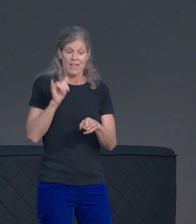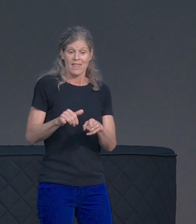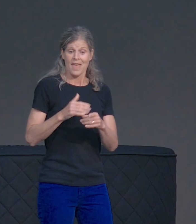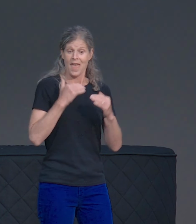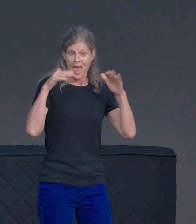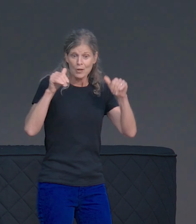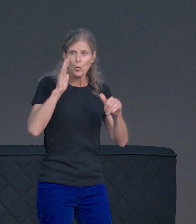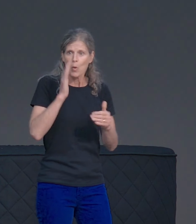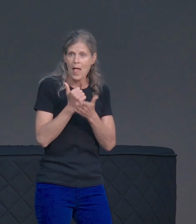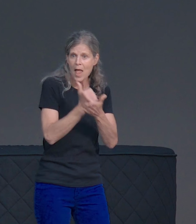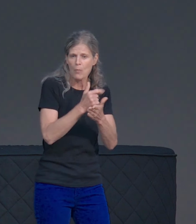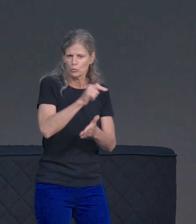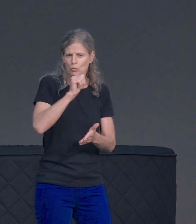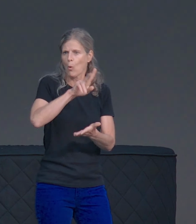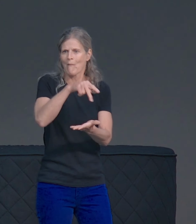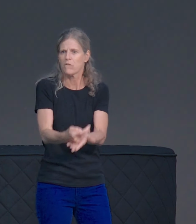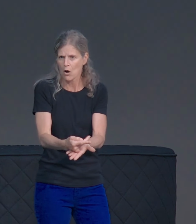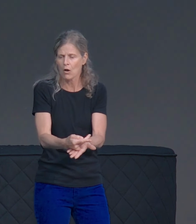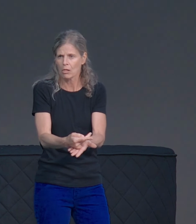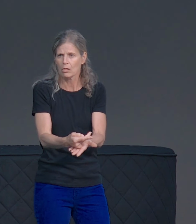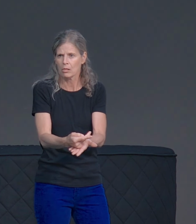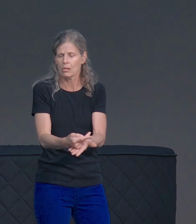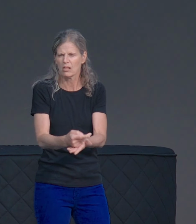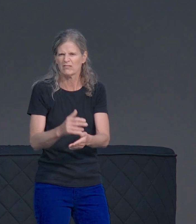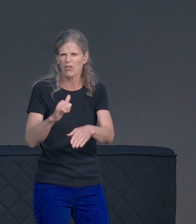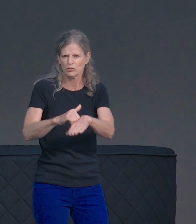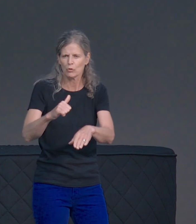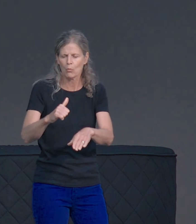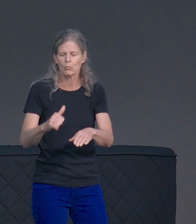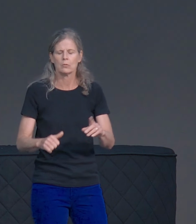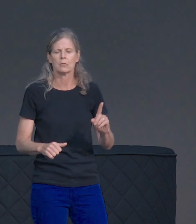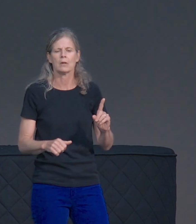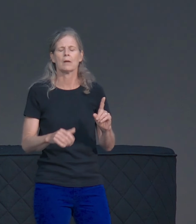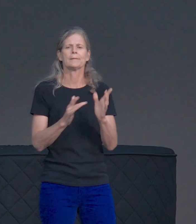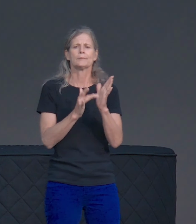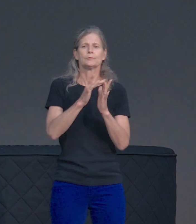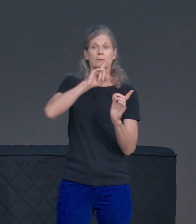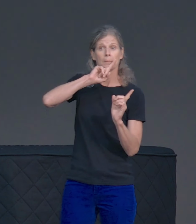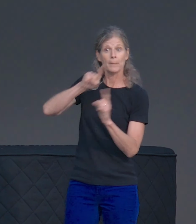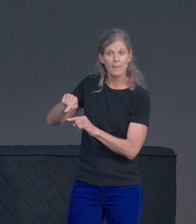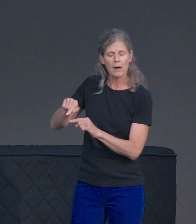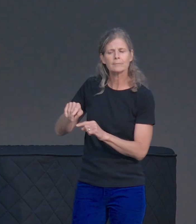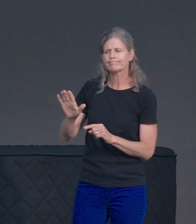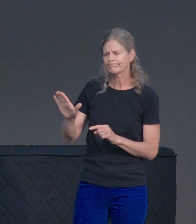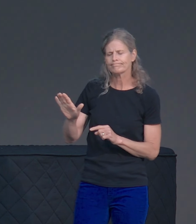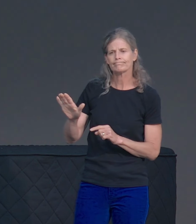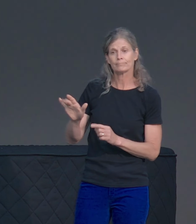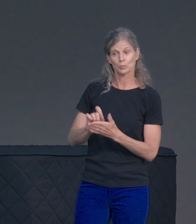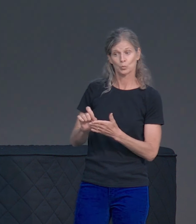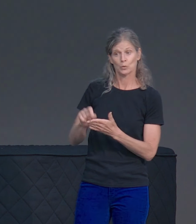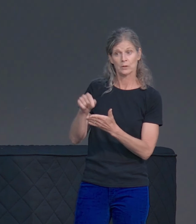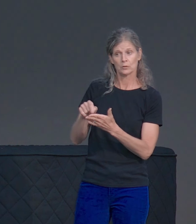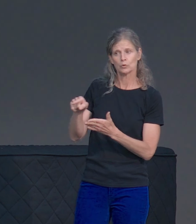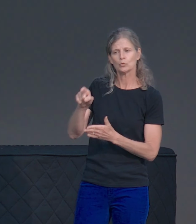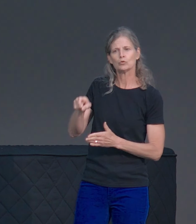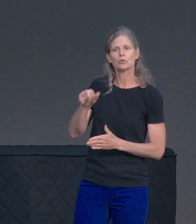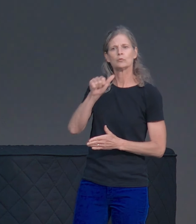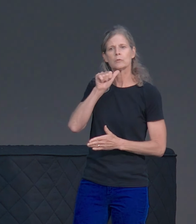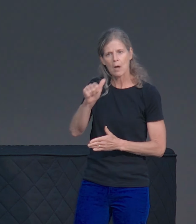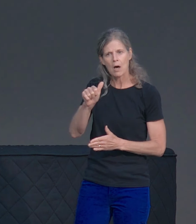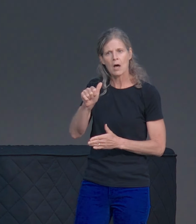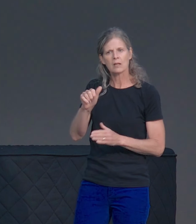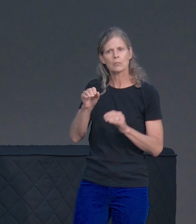up, lest you strike your foot against a stone. Jesus said to him, again, it is written, you shall not